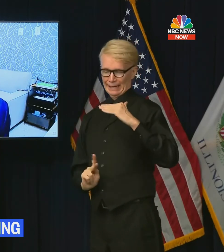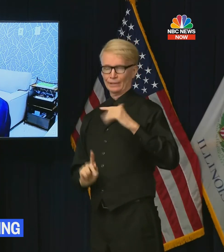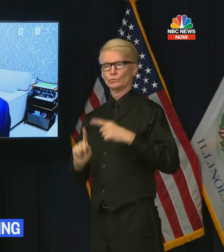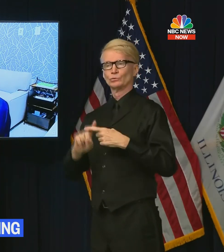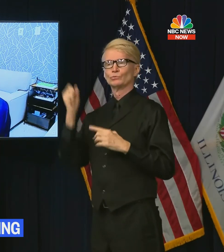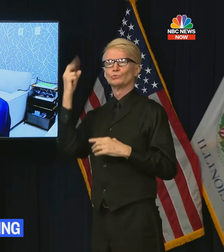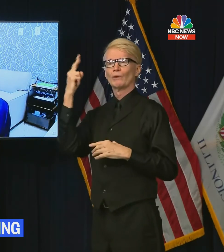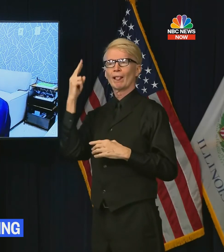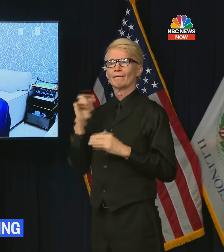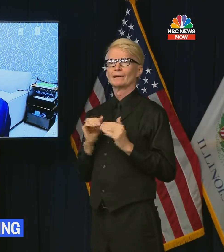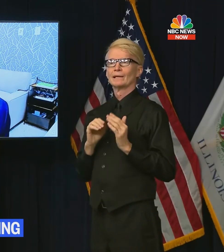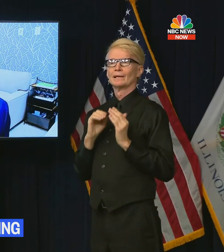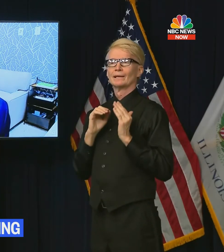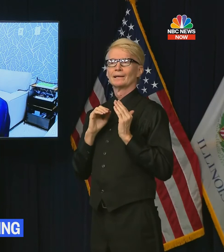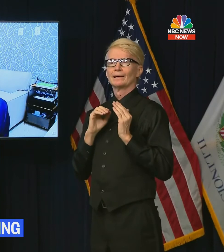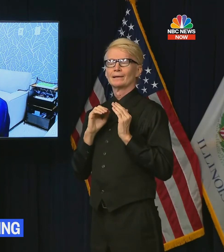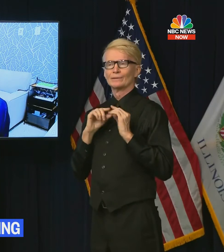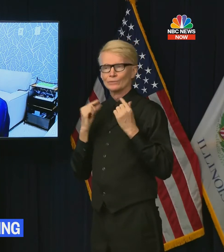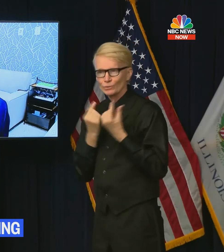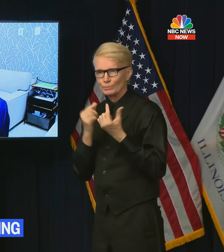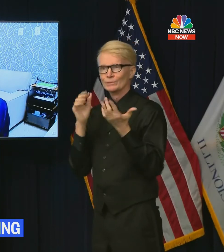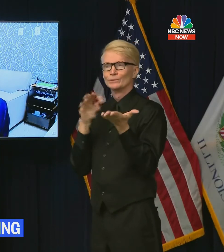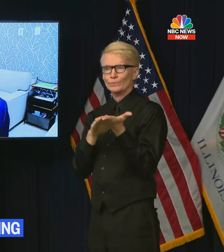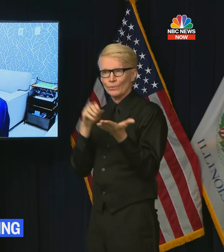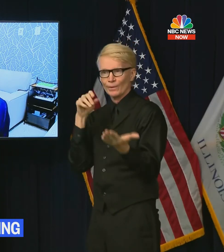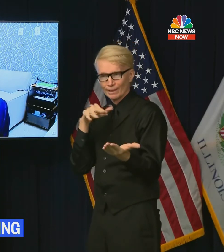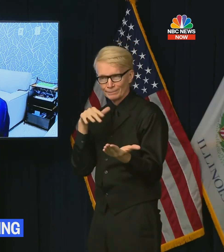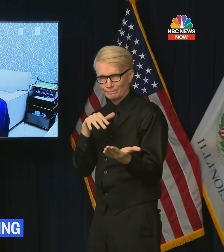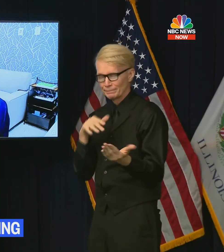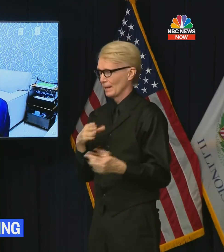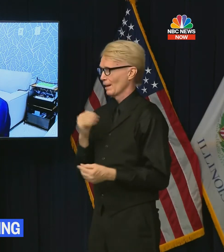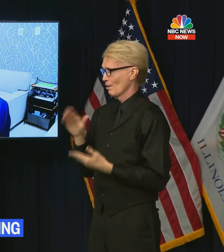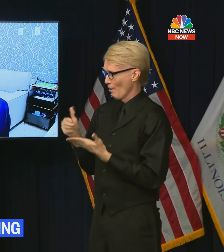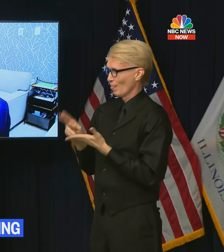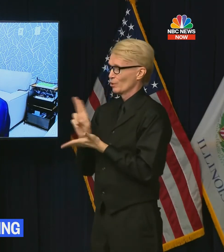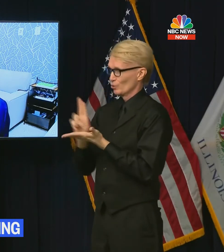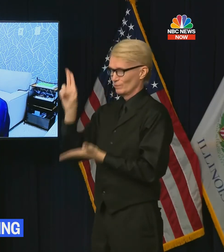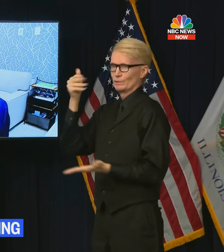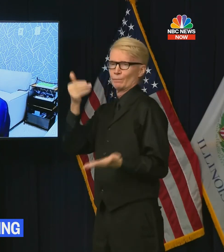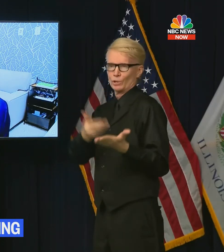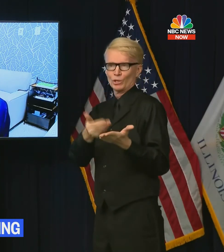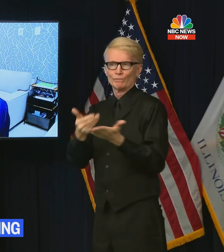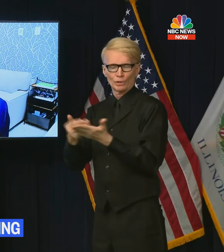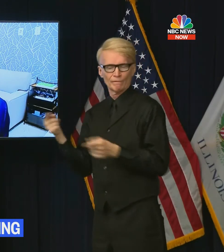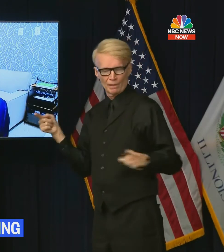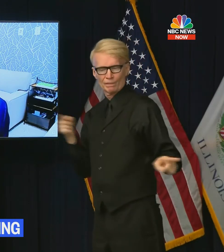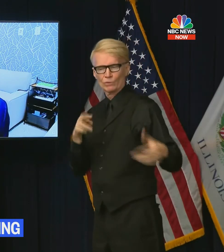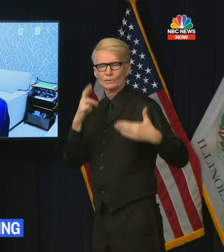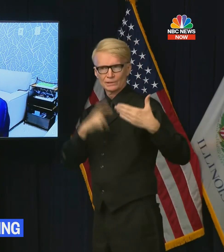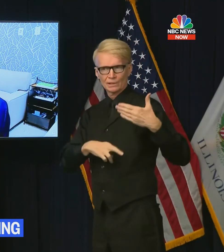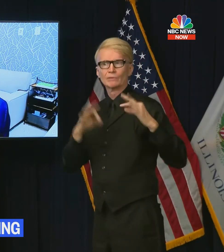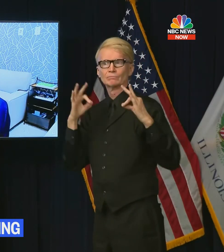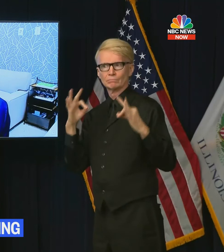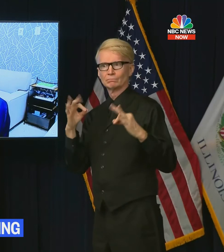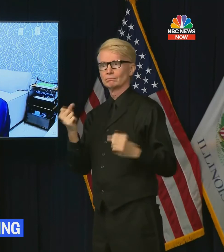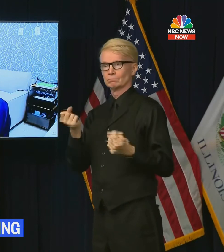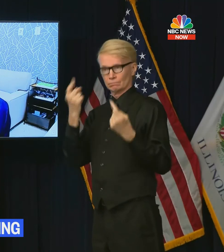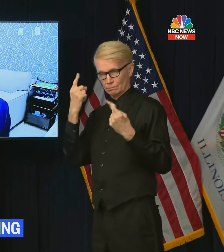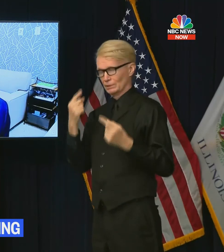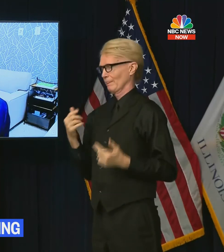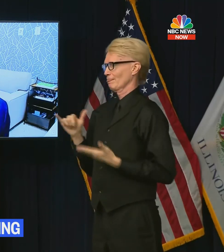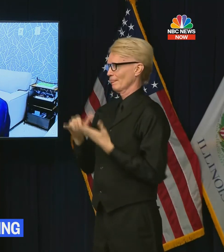education and some in universities, all of which validate that insight. And it's why we've been part of an effort,